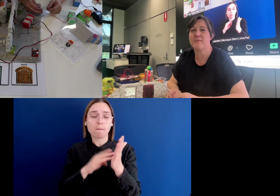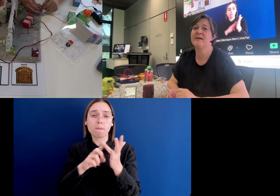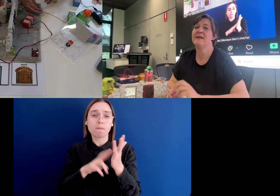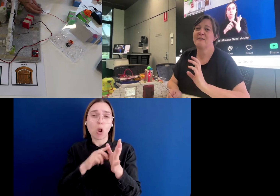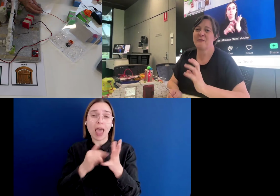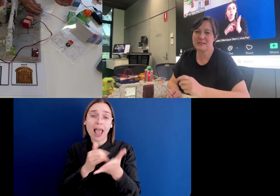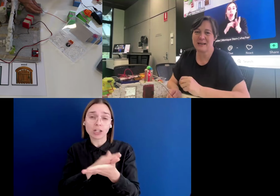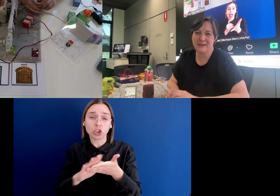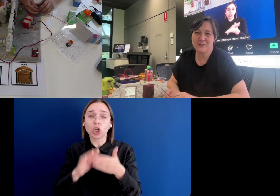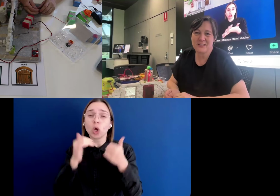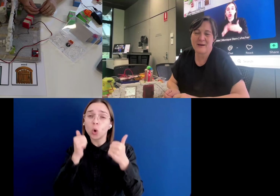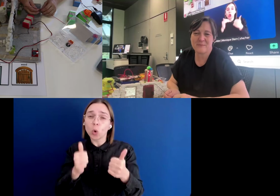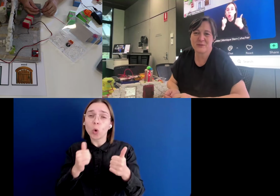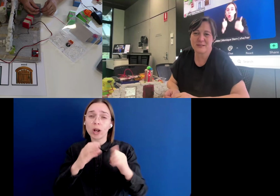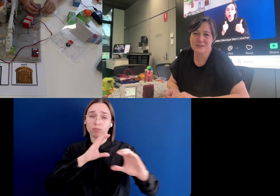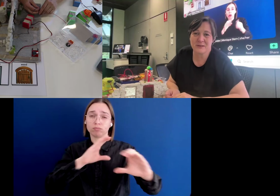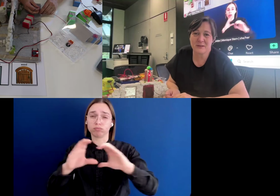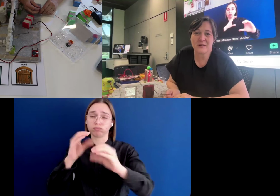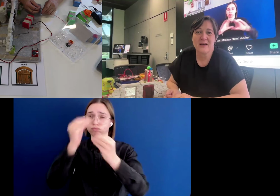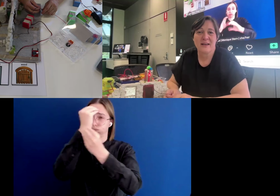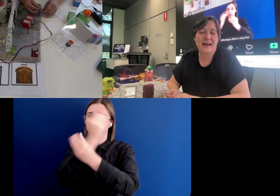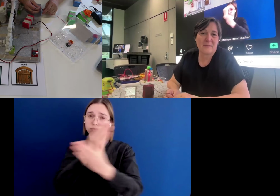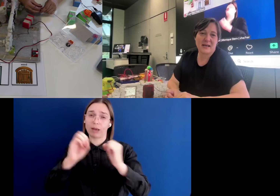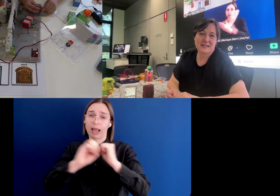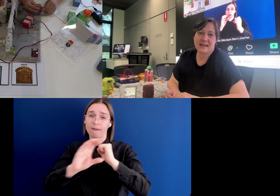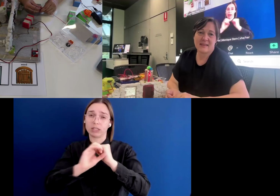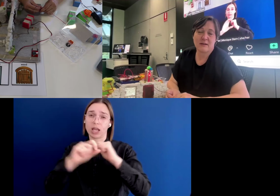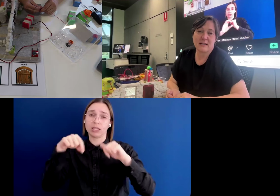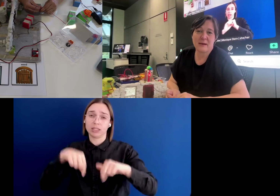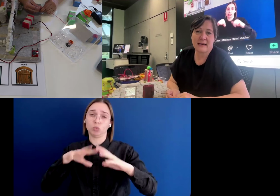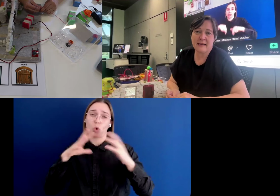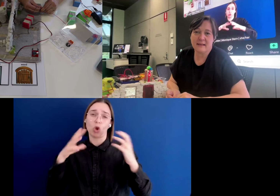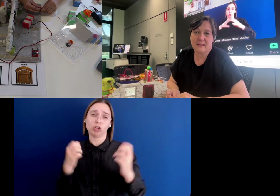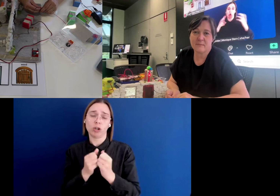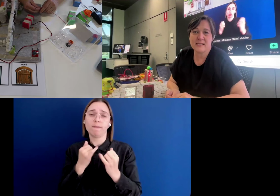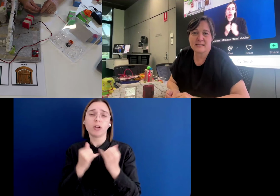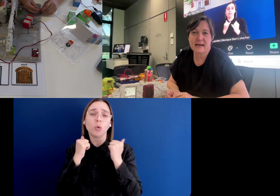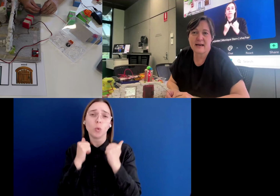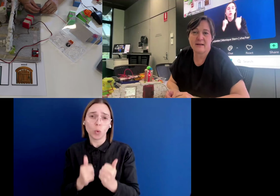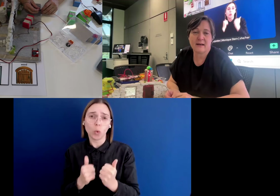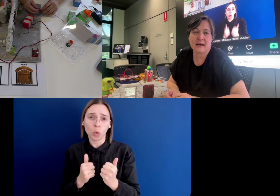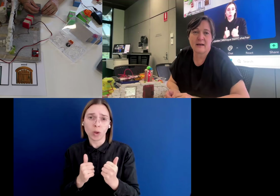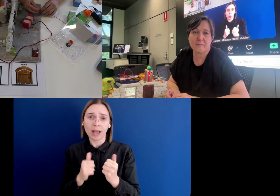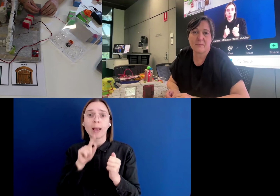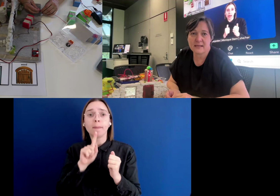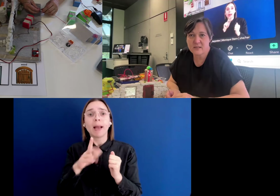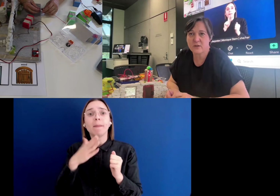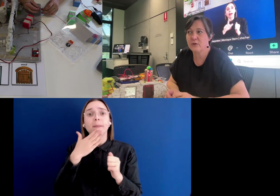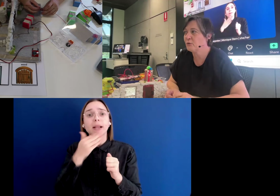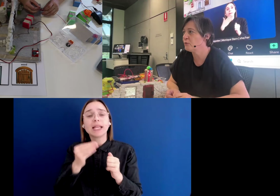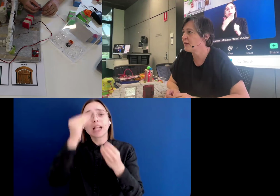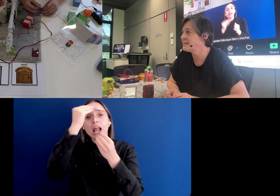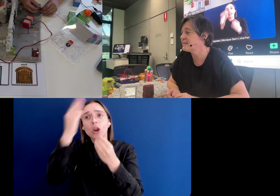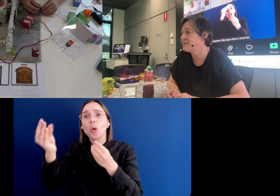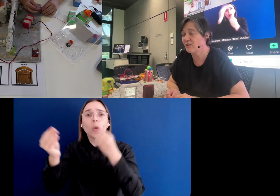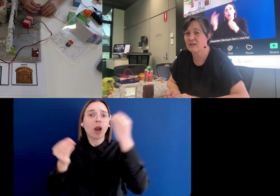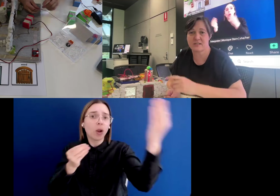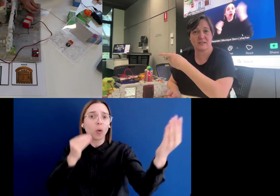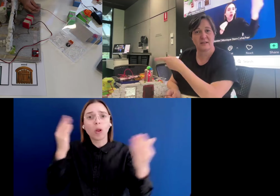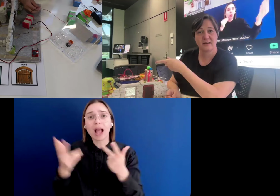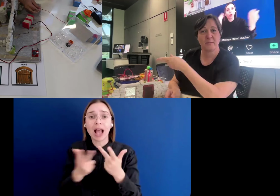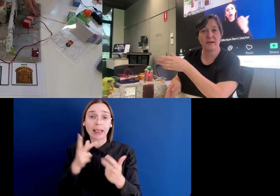thank them for telling you to come to it as well. As I say, they're really about getting the message out. Thanks to Google, thanks